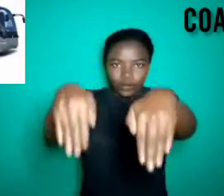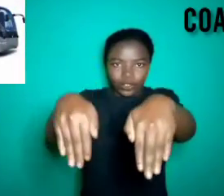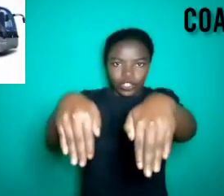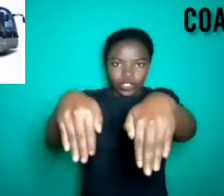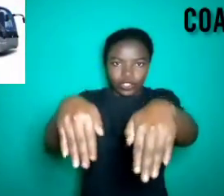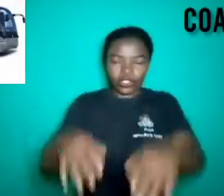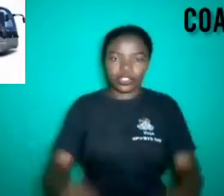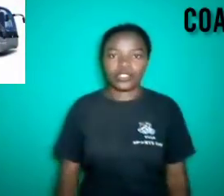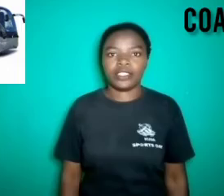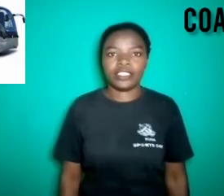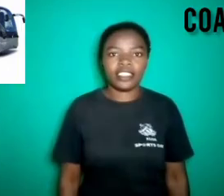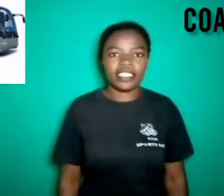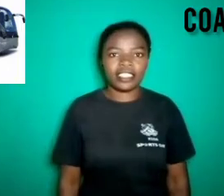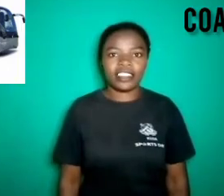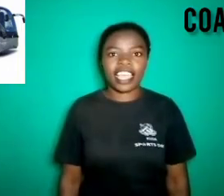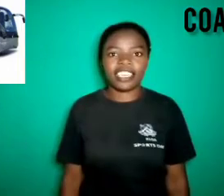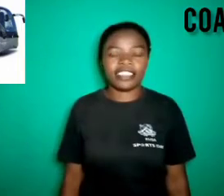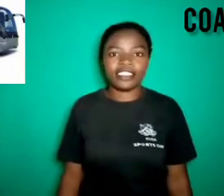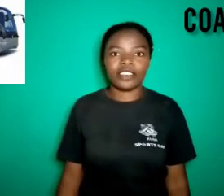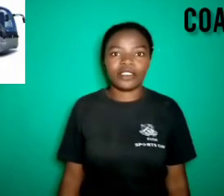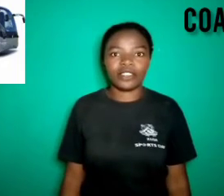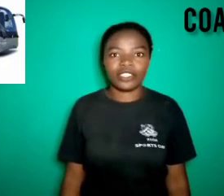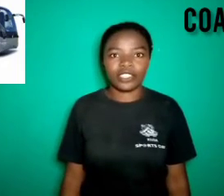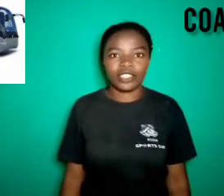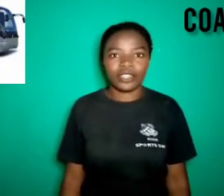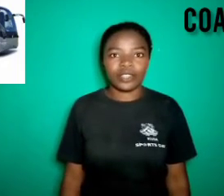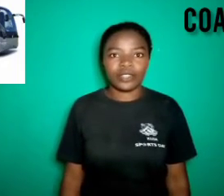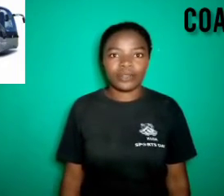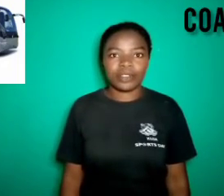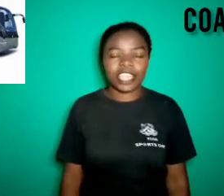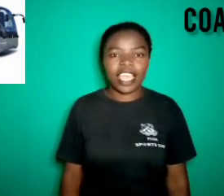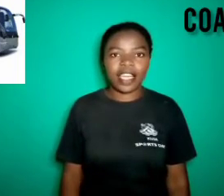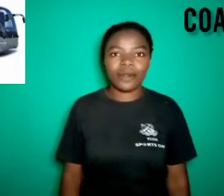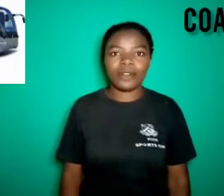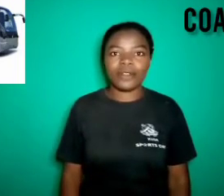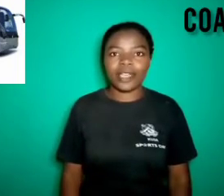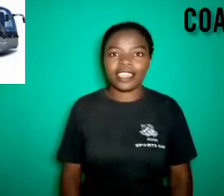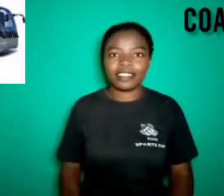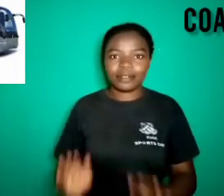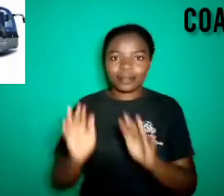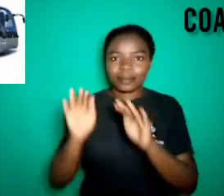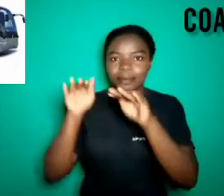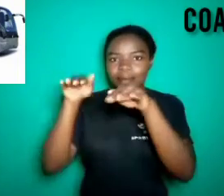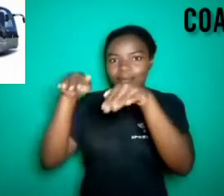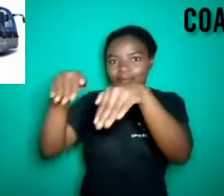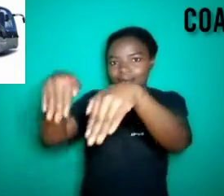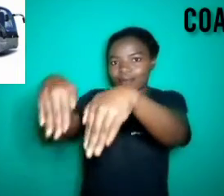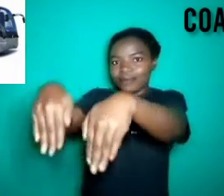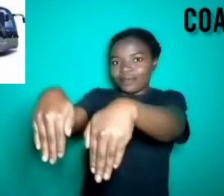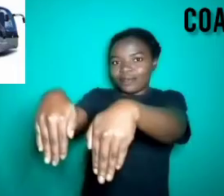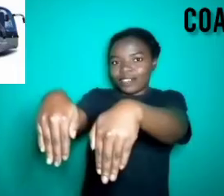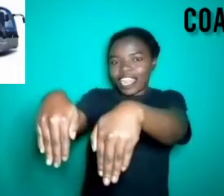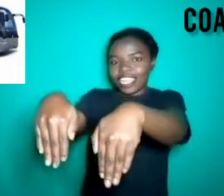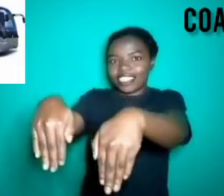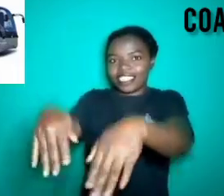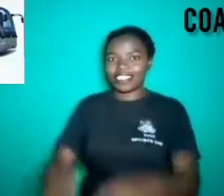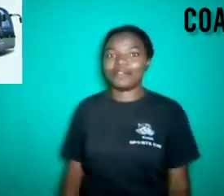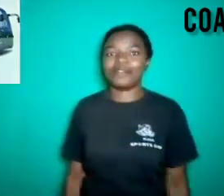coach. This is like easy coach, which are always like this in the